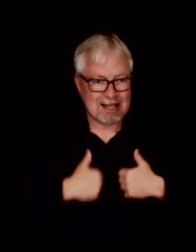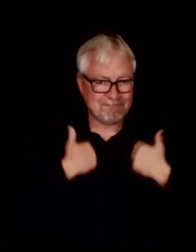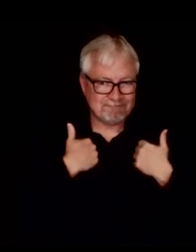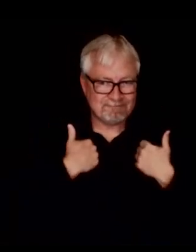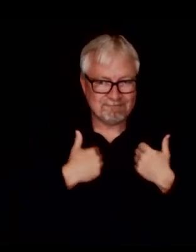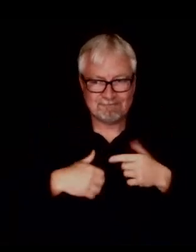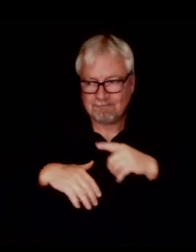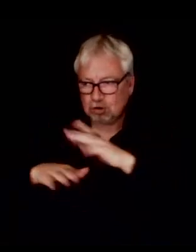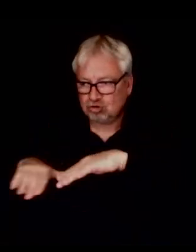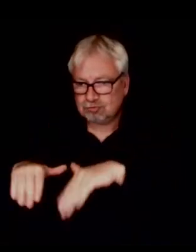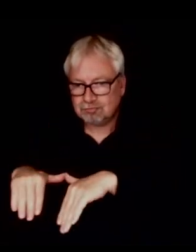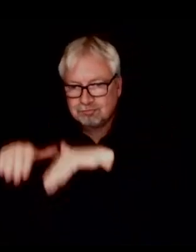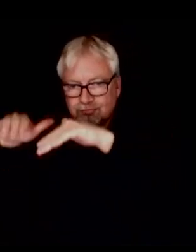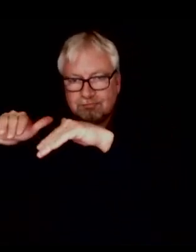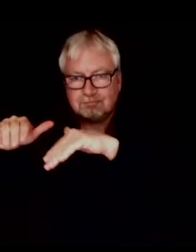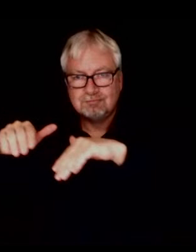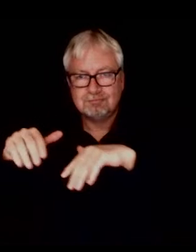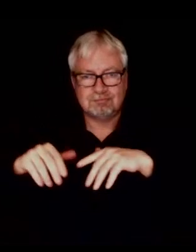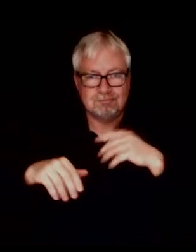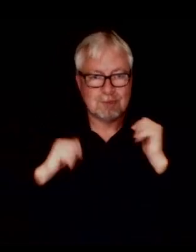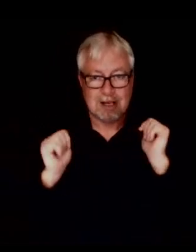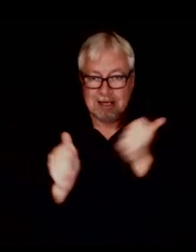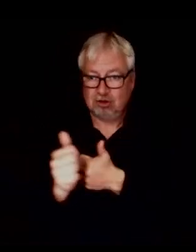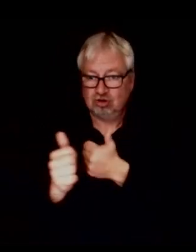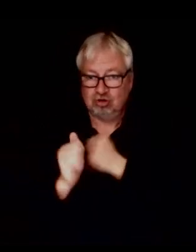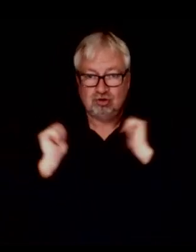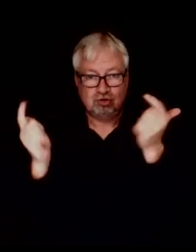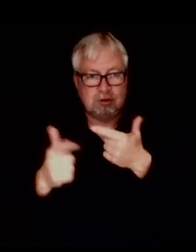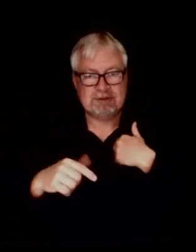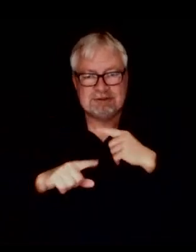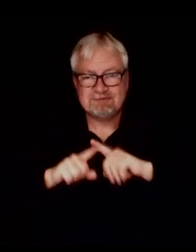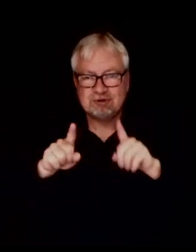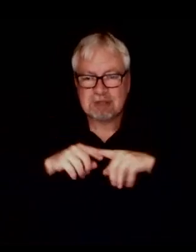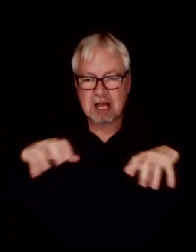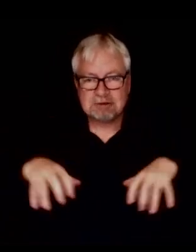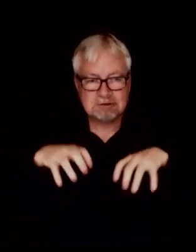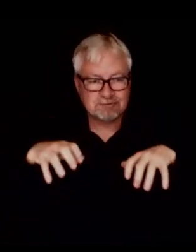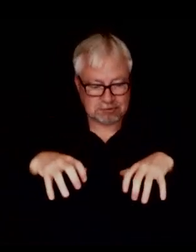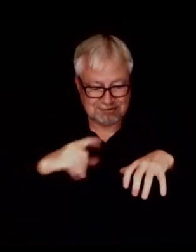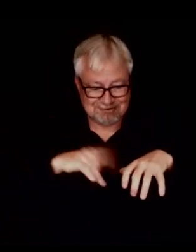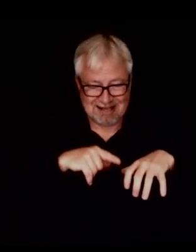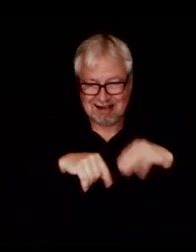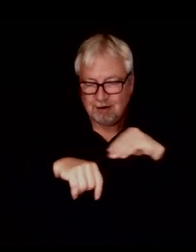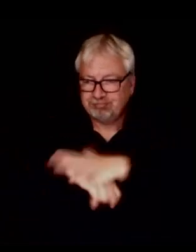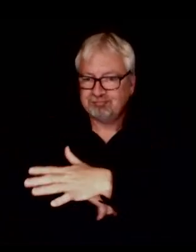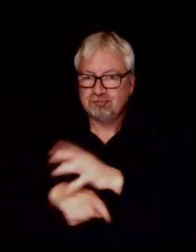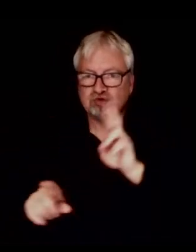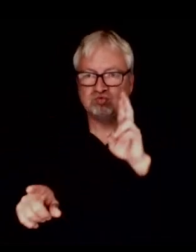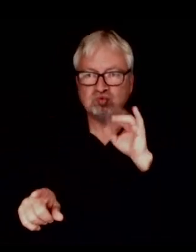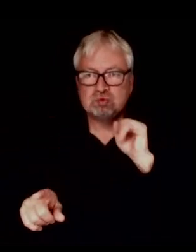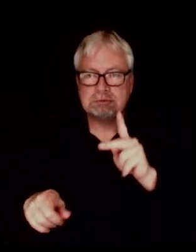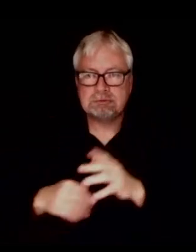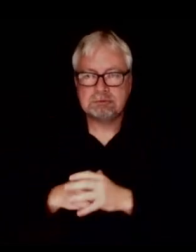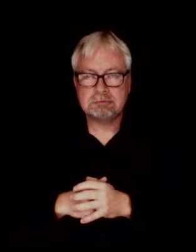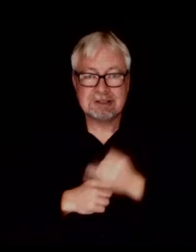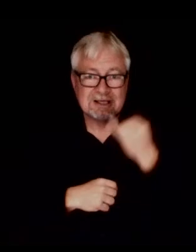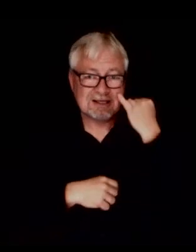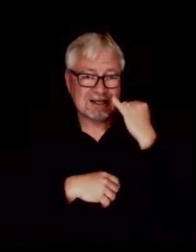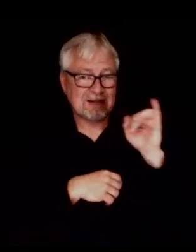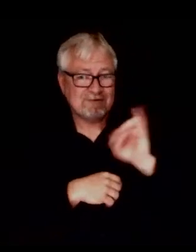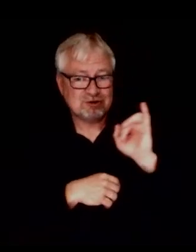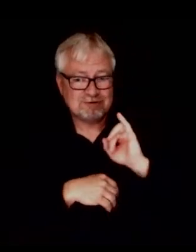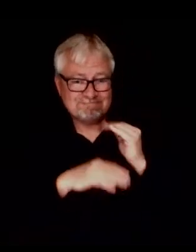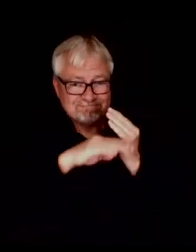some risk. Studies have shown that transmission decreases when infection prevention measures are adhered to.